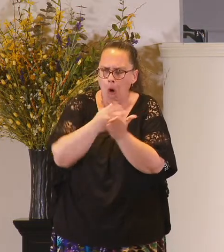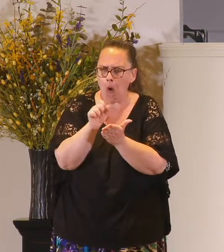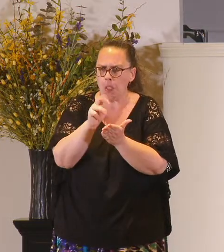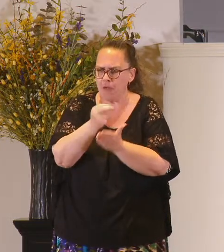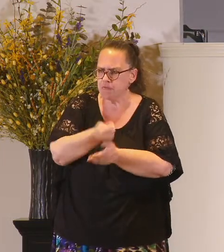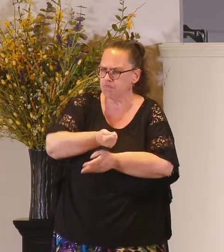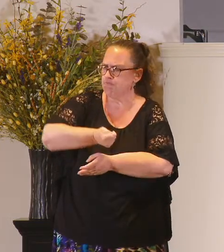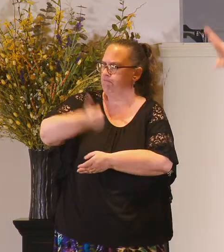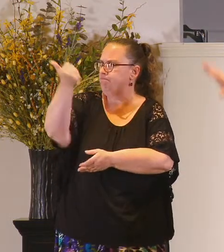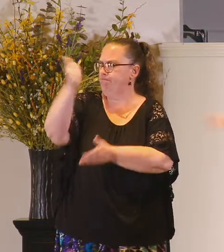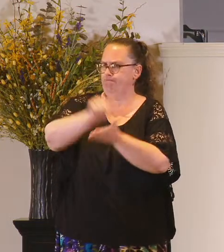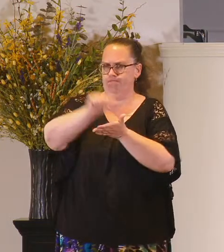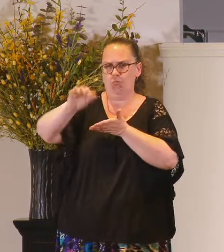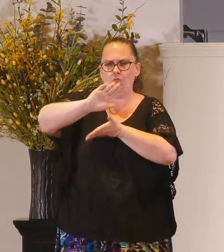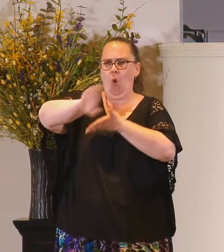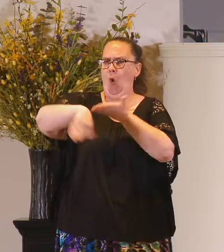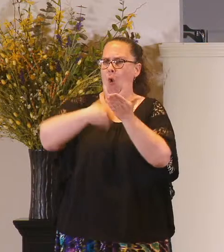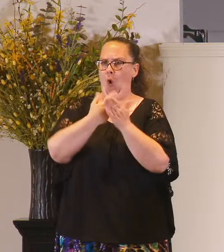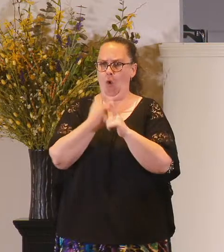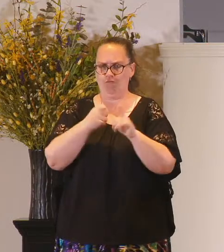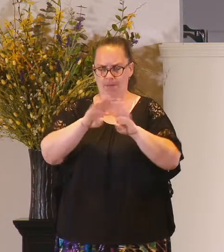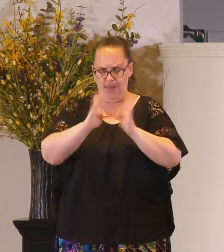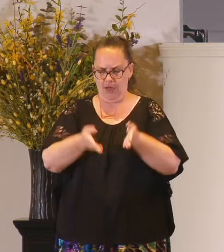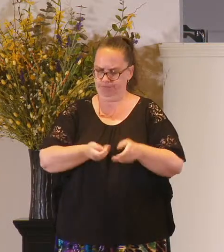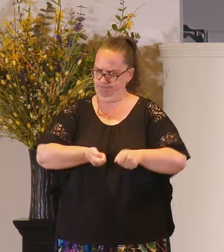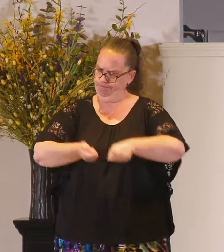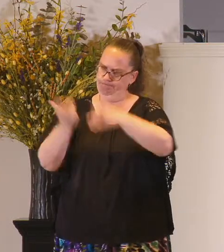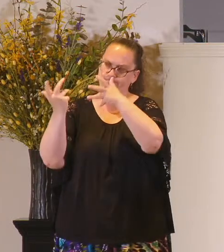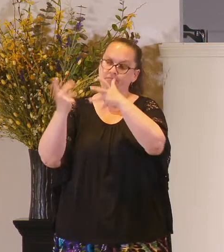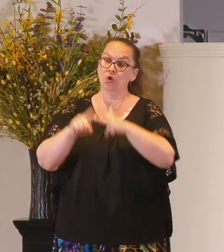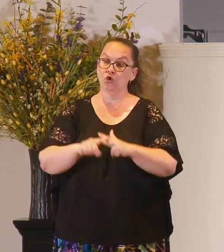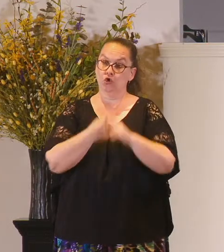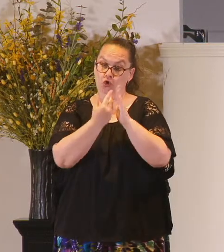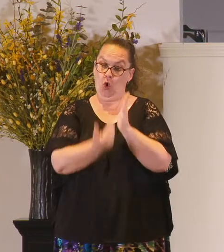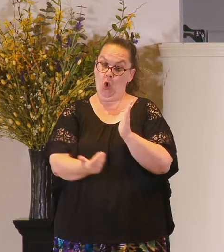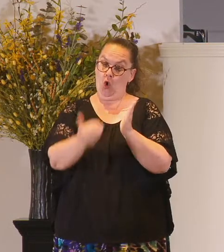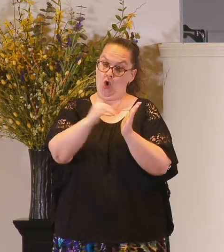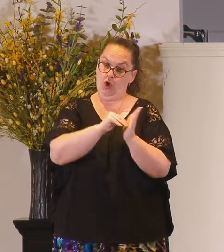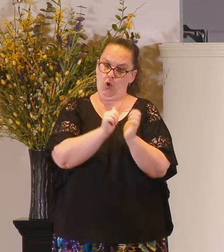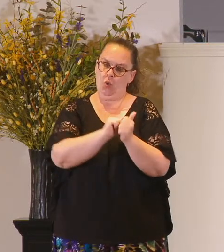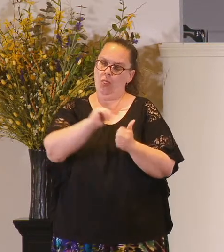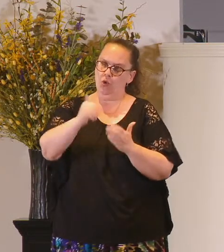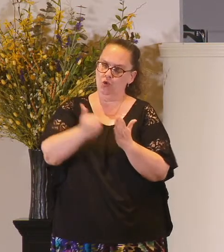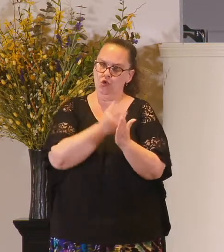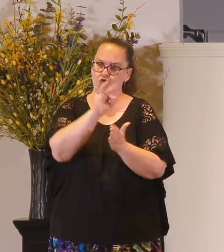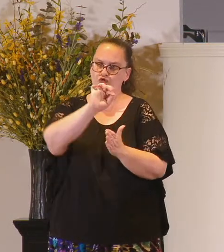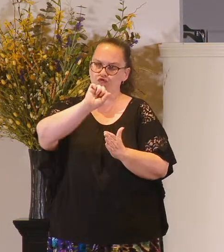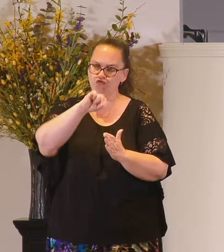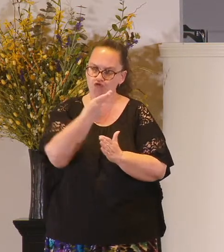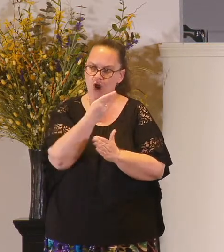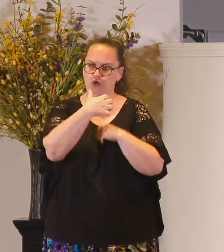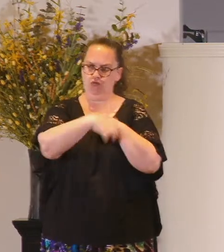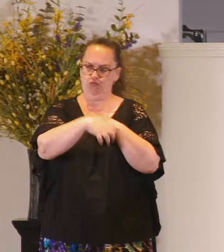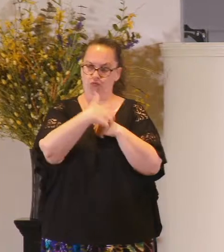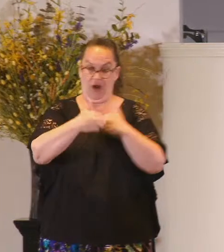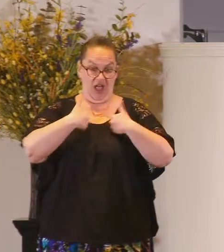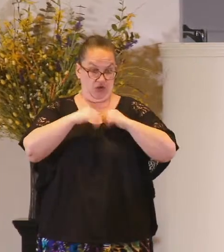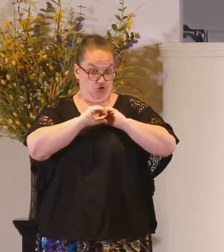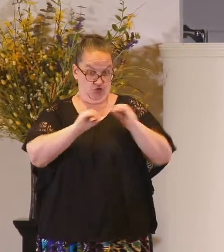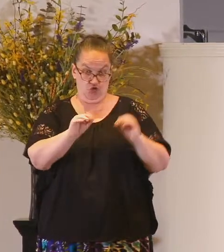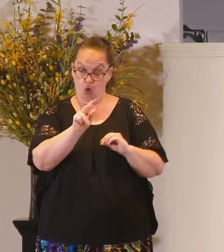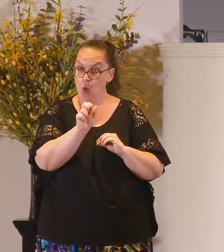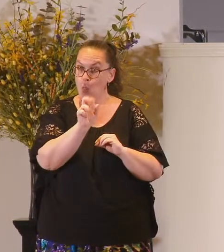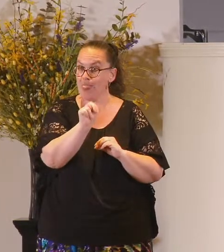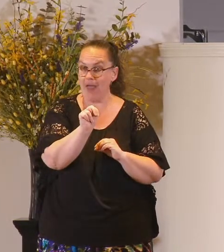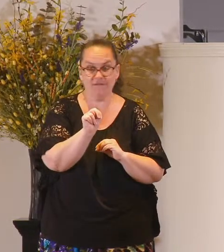in the house. Get it out. And start over with a fresh batch of bread that has no leaven